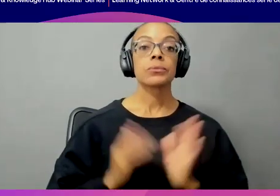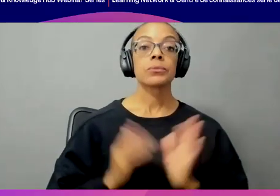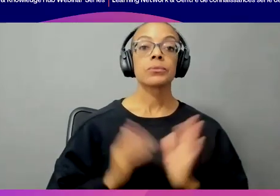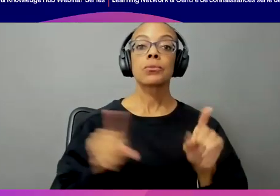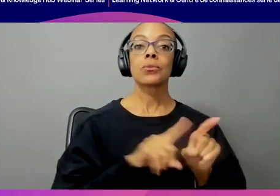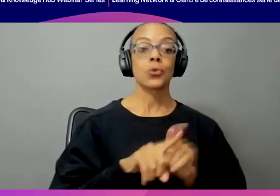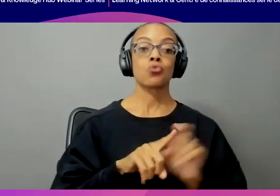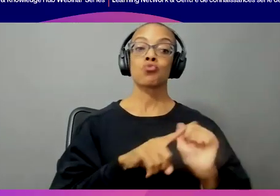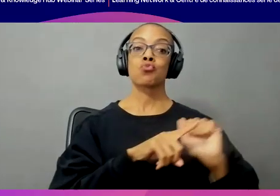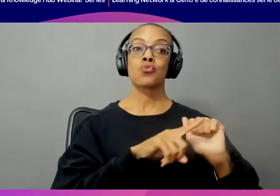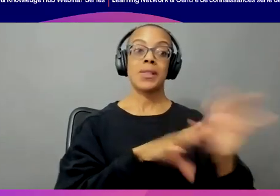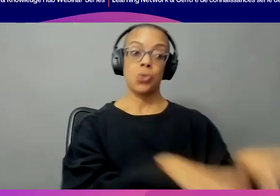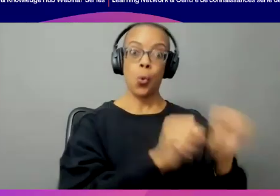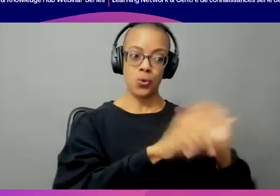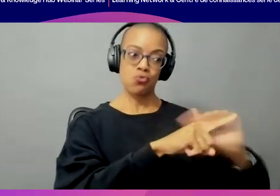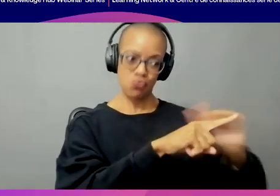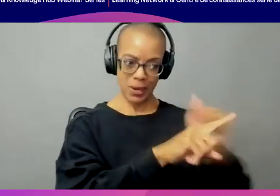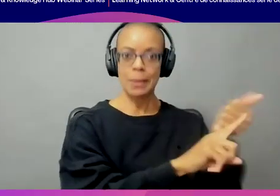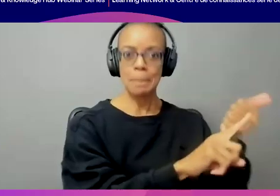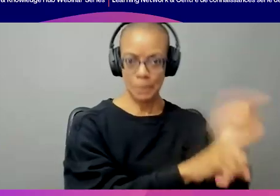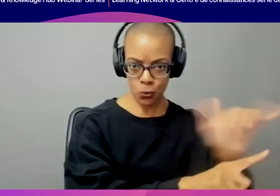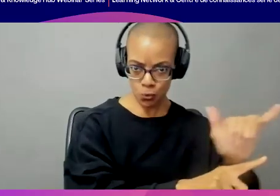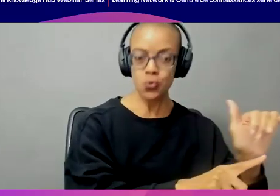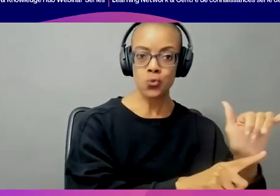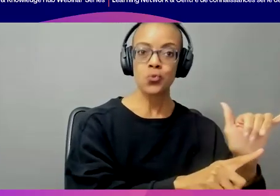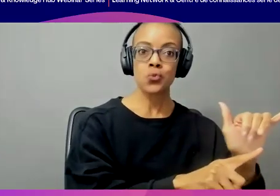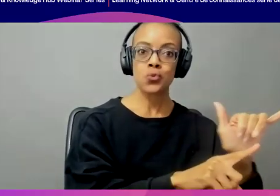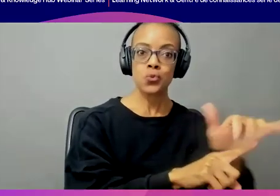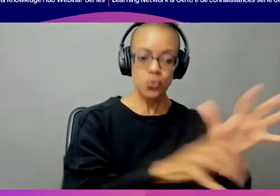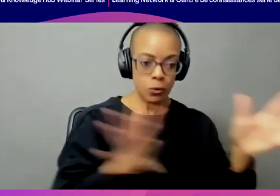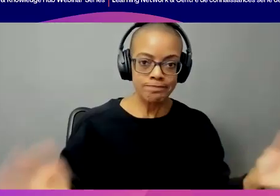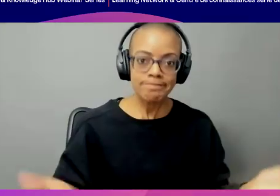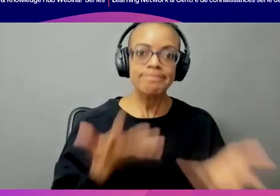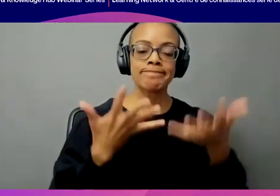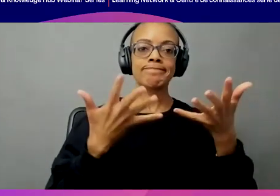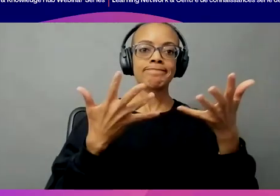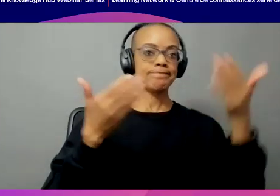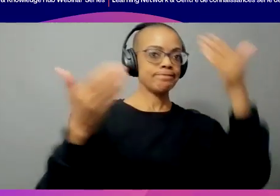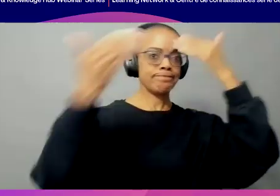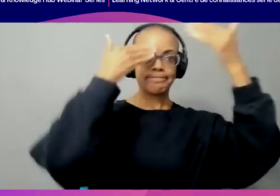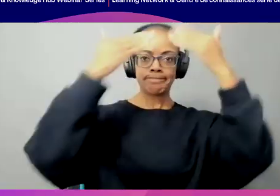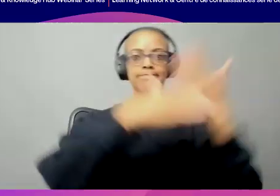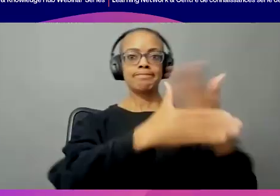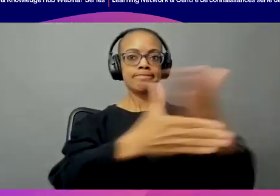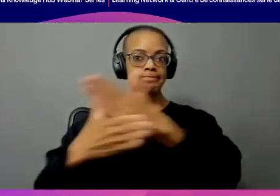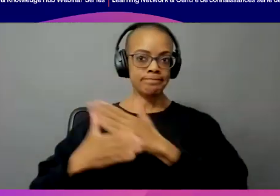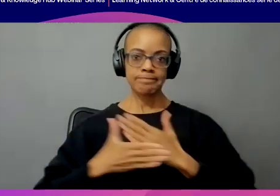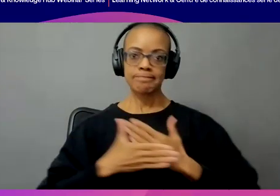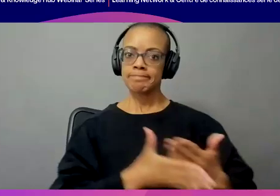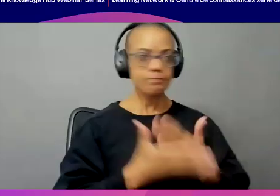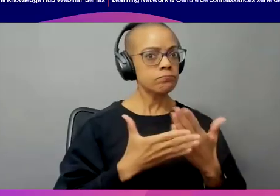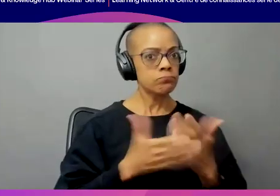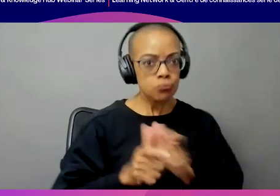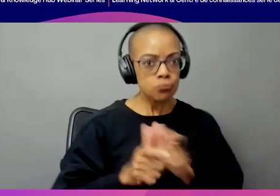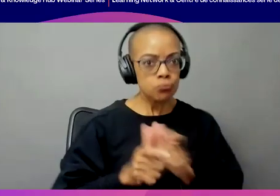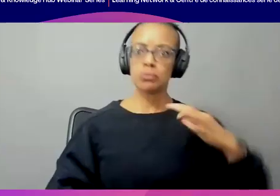the facilitator, as I mentioned. So this capacity building part is a big piece and one of the biggest benefits we